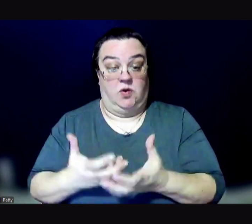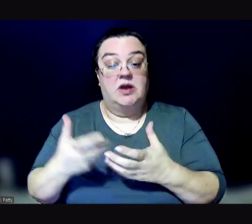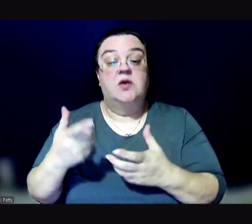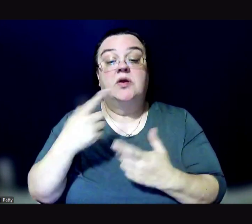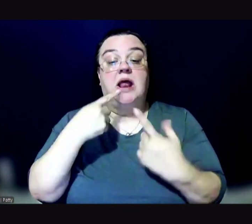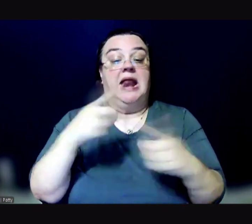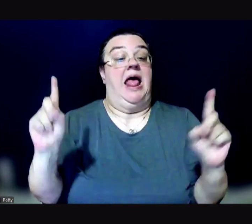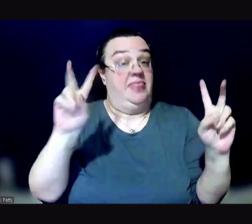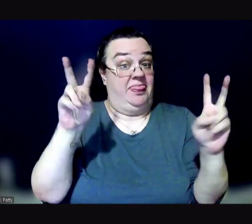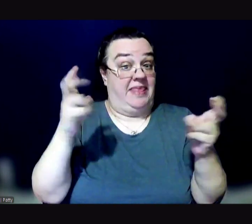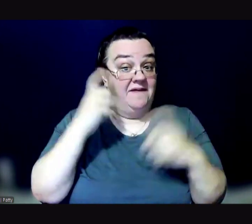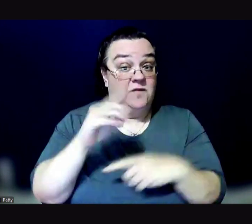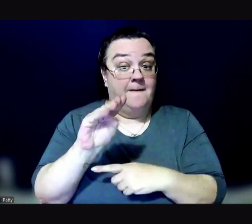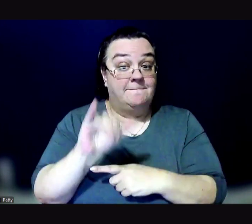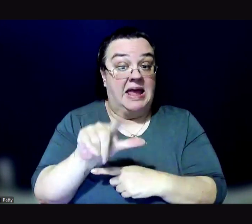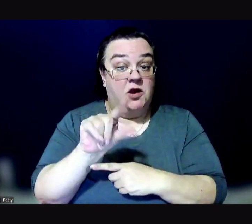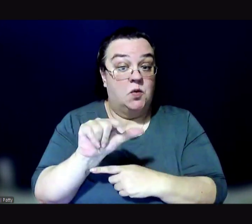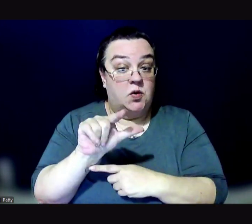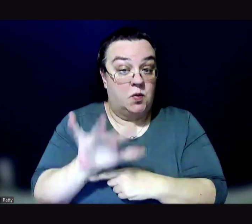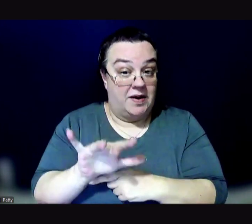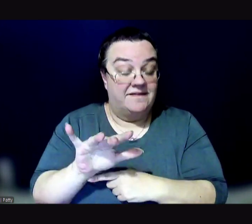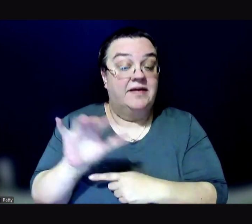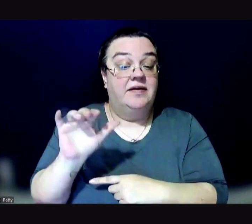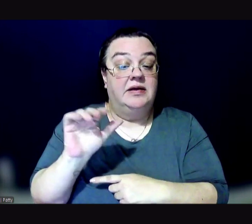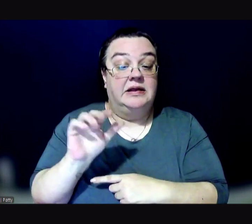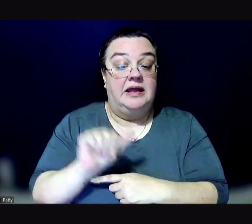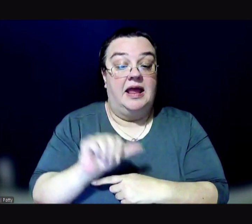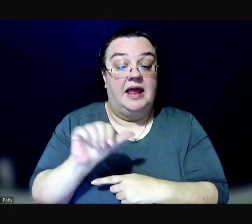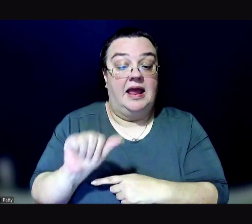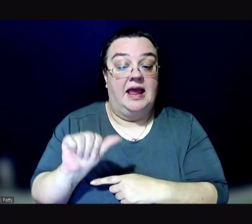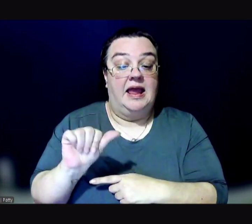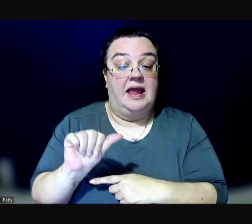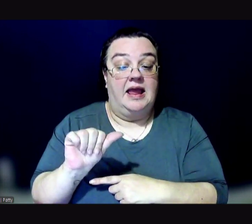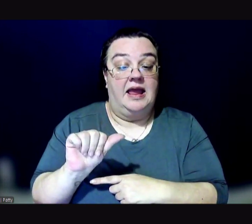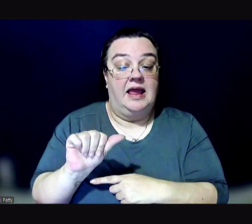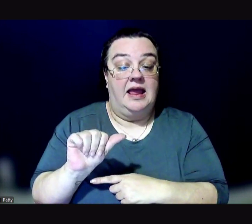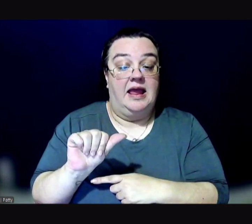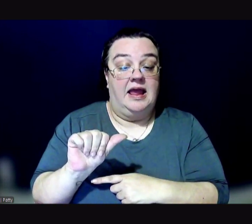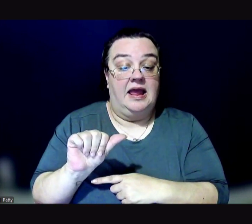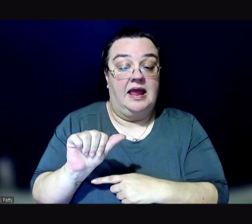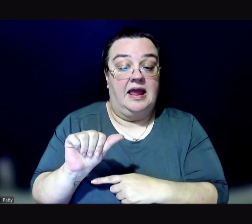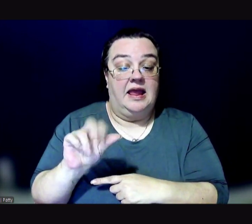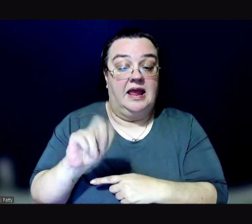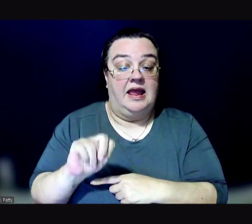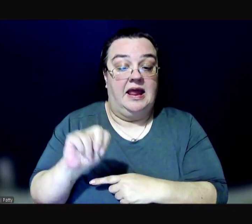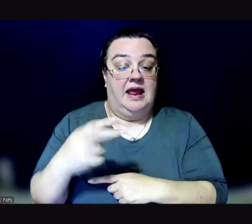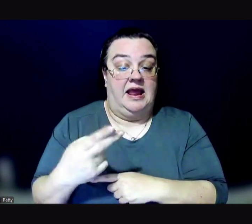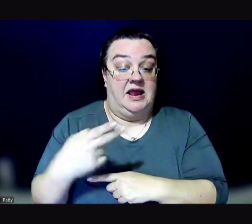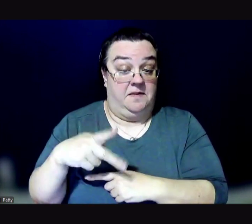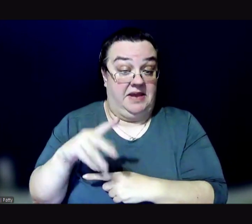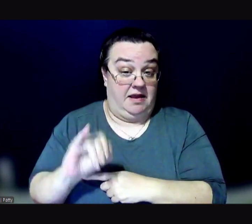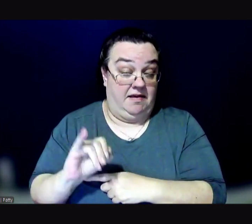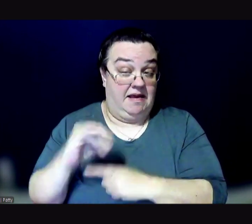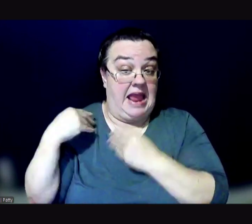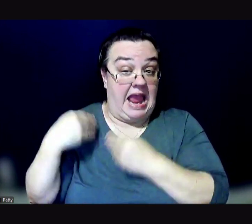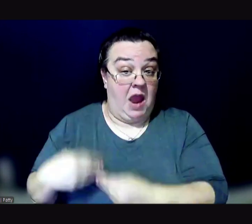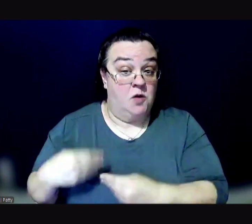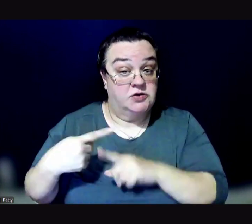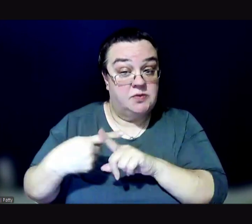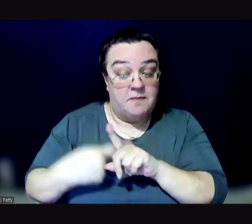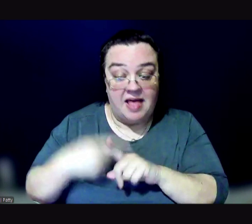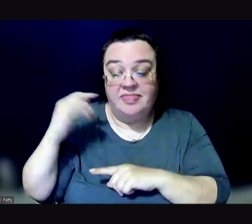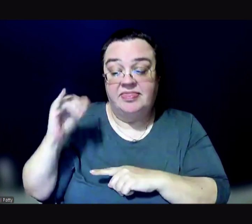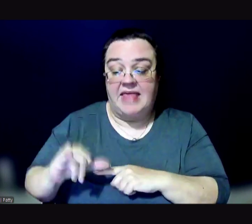May 2025 Asian American, Native Hawaiian, and Pacific Islander AA-NHPI Heritage Month, a legacy